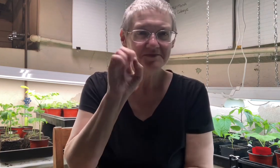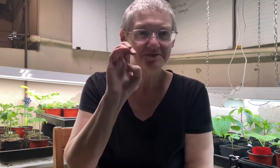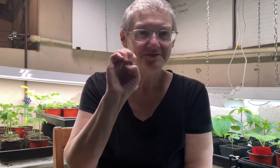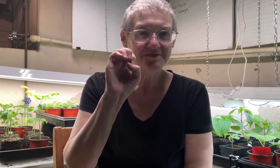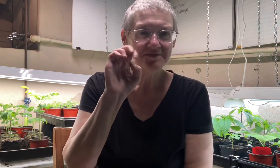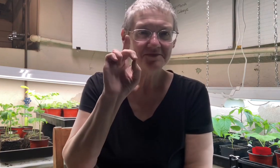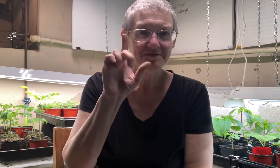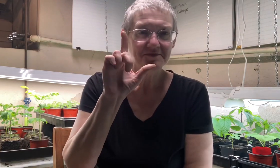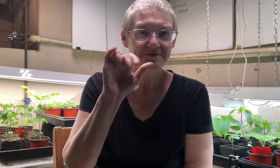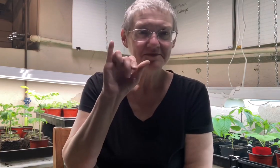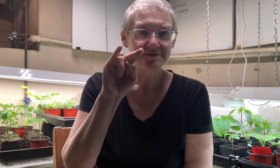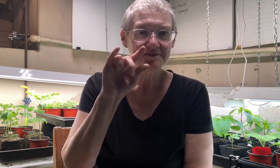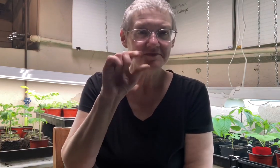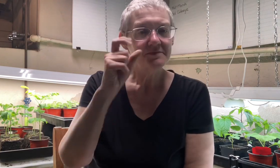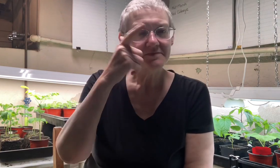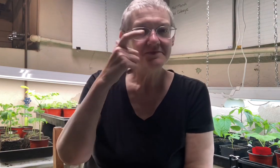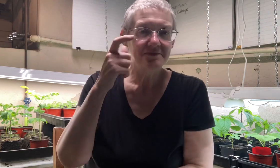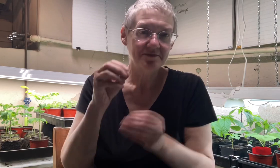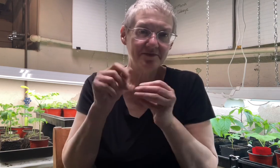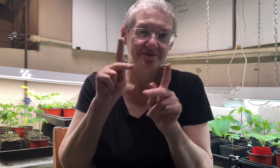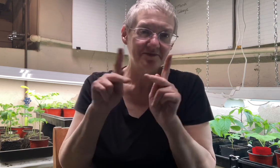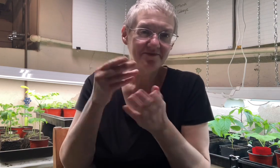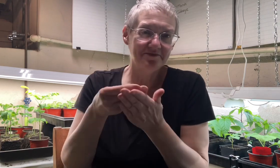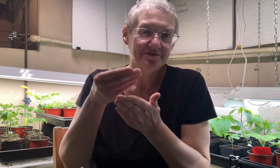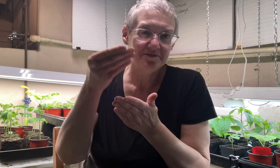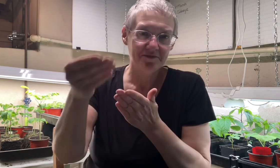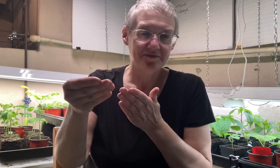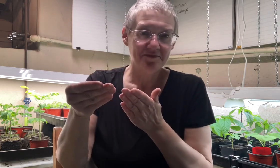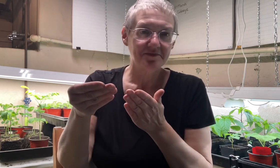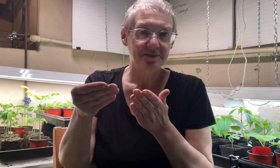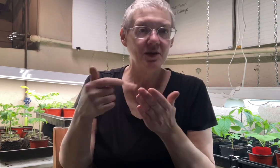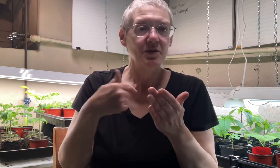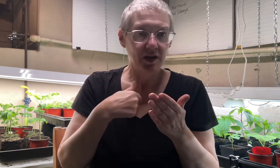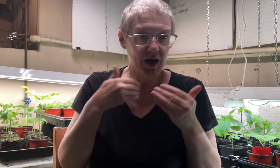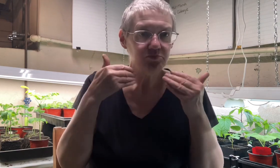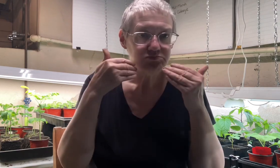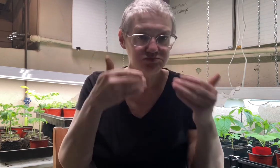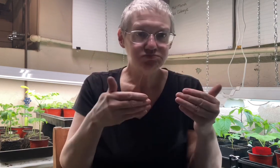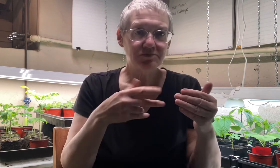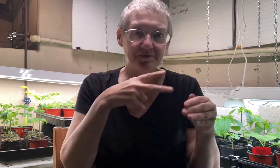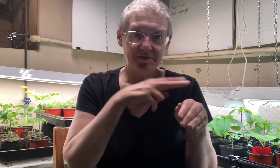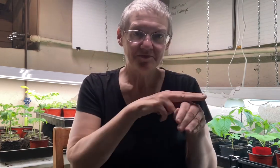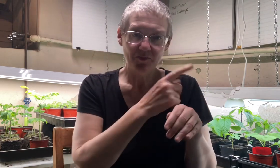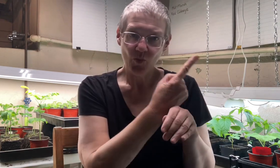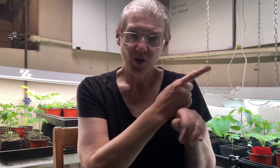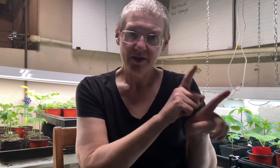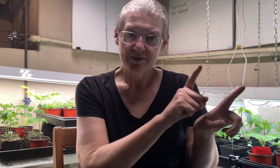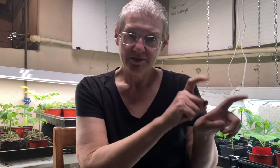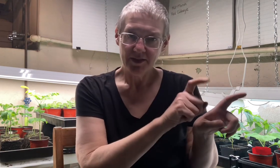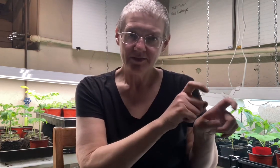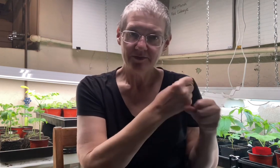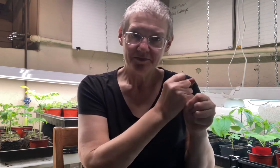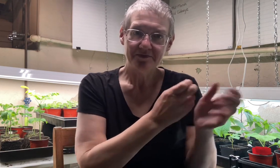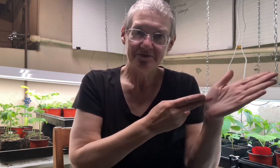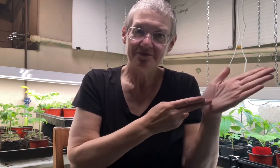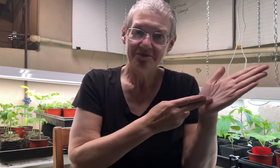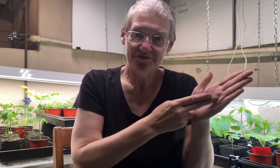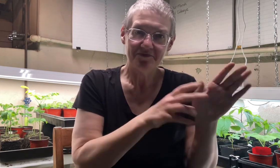seedlings. That was hard information to find. And that's because most people buy them as plants. And that's why I went ahead and tested